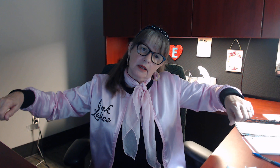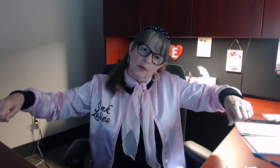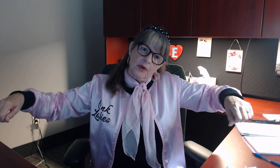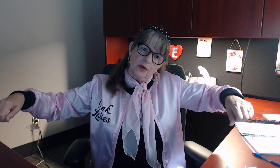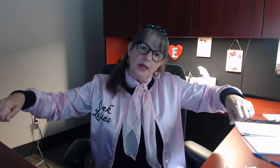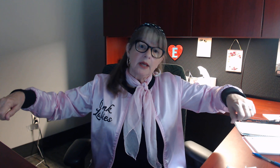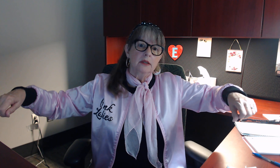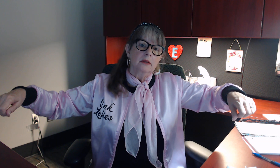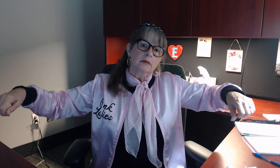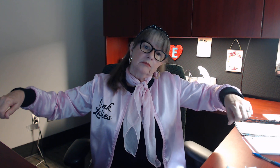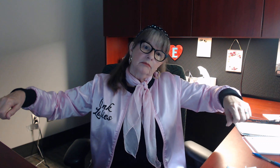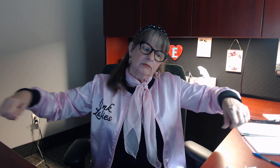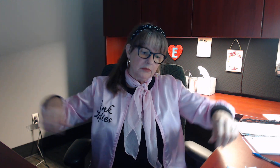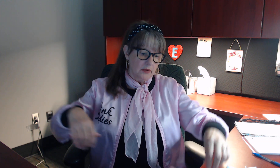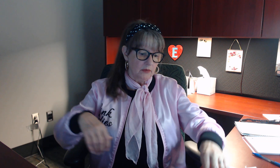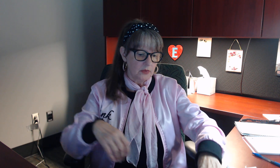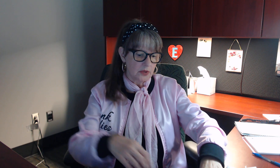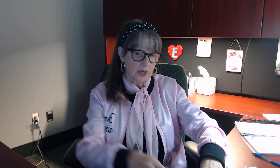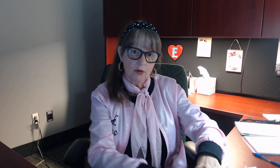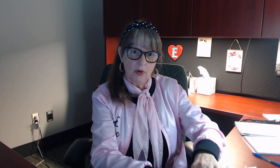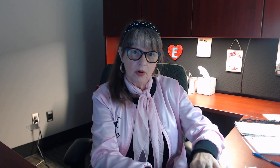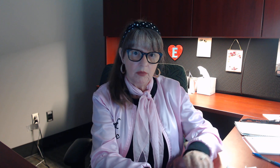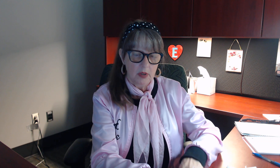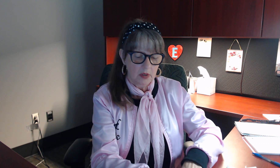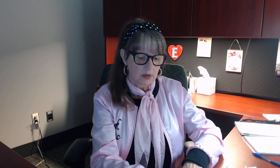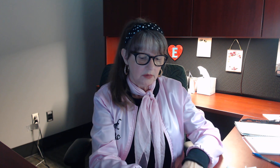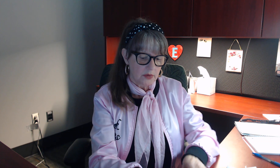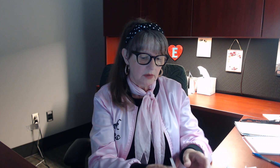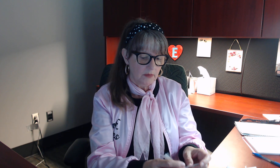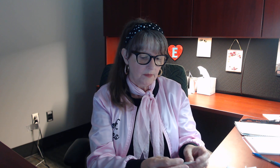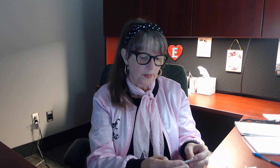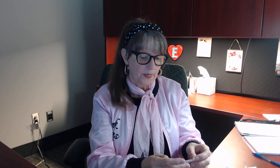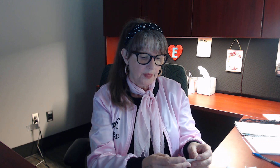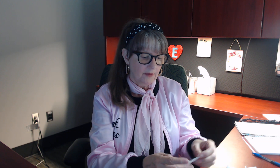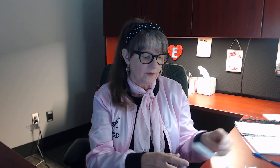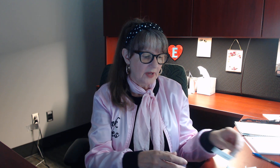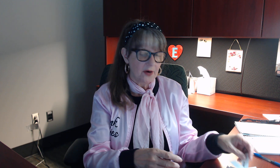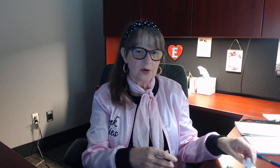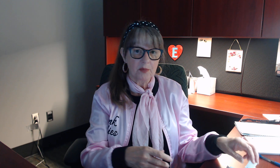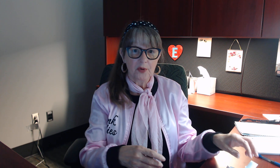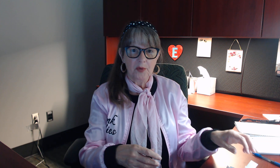got our head, or Scarecrow. So, flying on a broom.